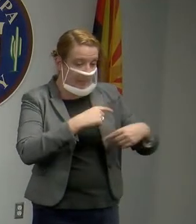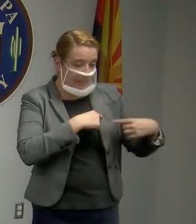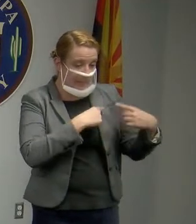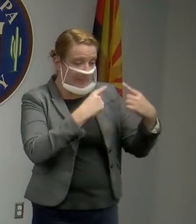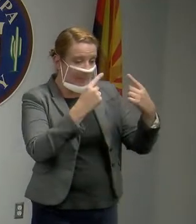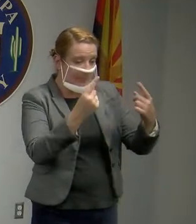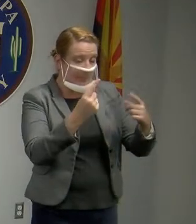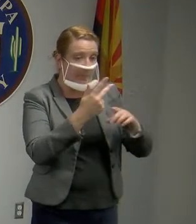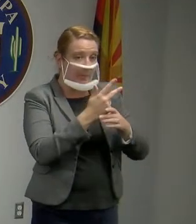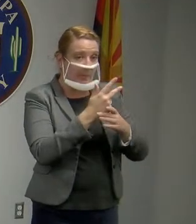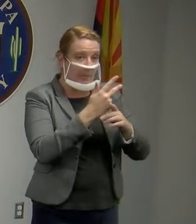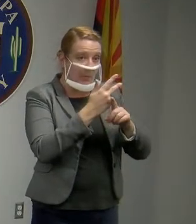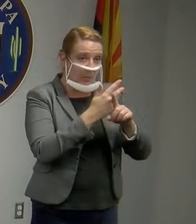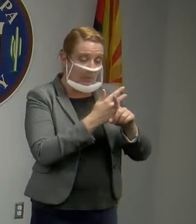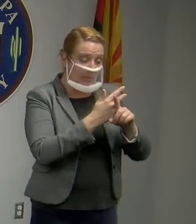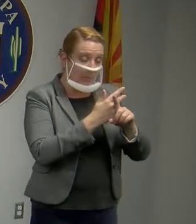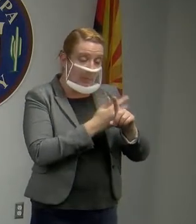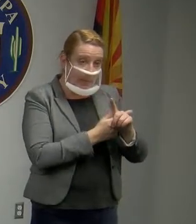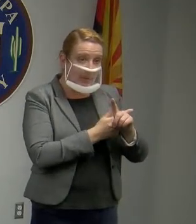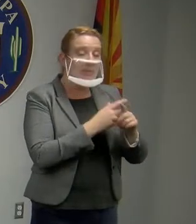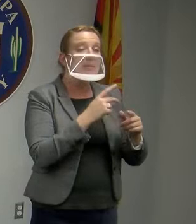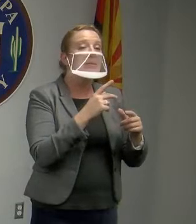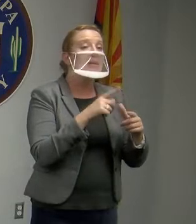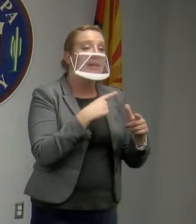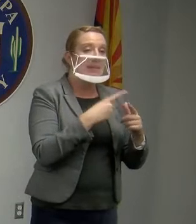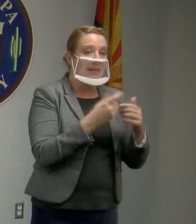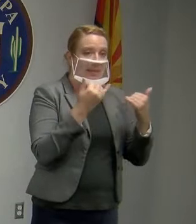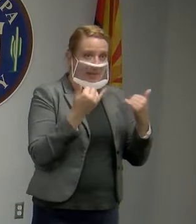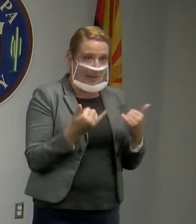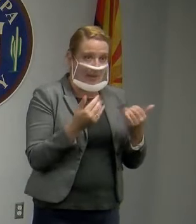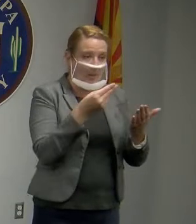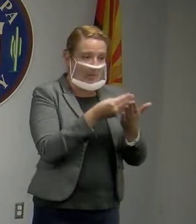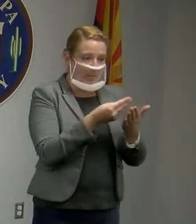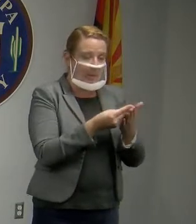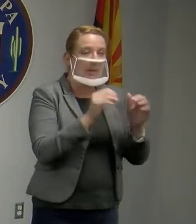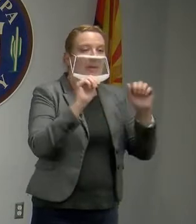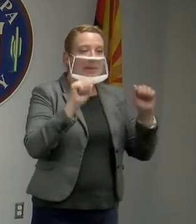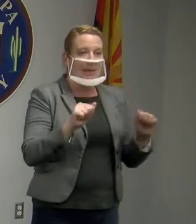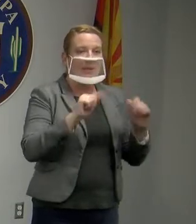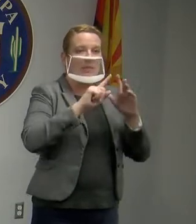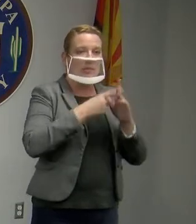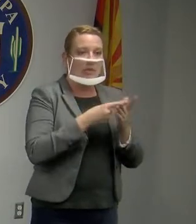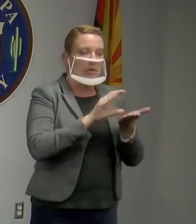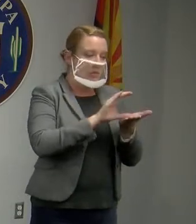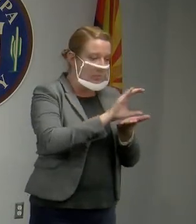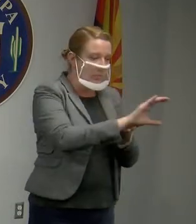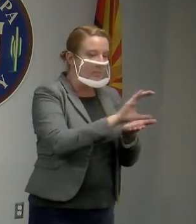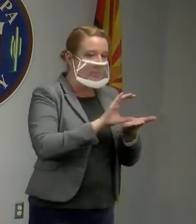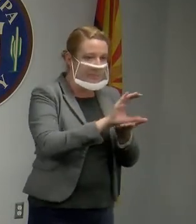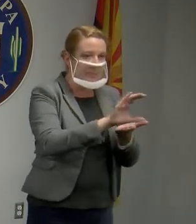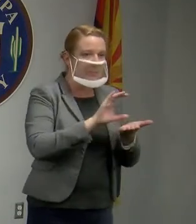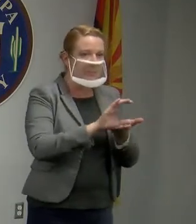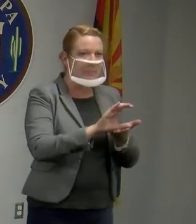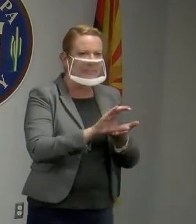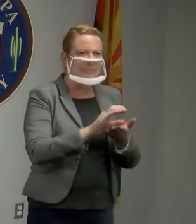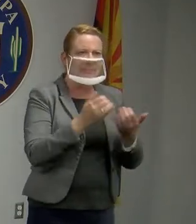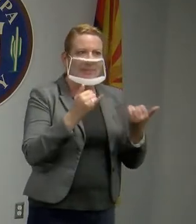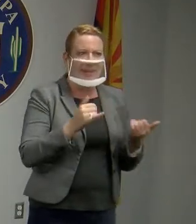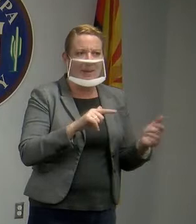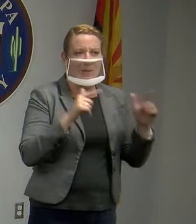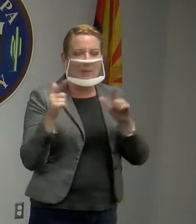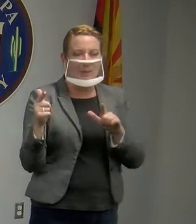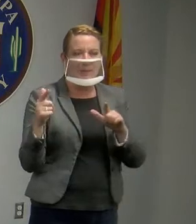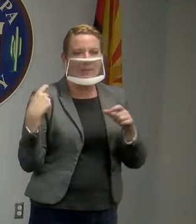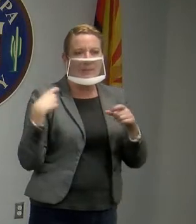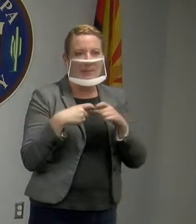and getting people the help they need faster. So I hope that answers your question. Thank you. And I'll let Joanna translate that very long answer. Sorry,